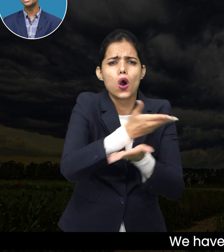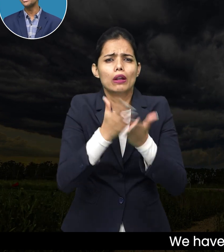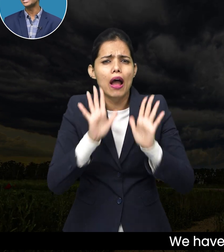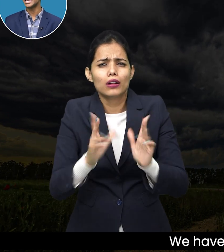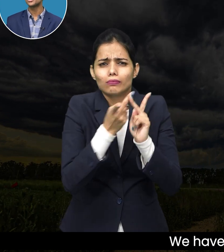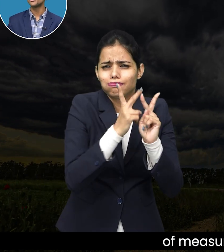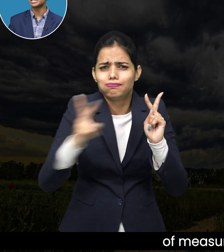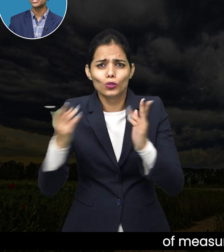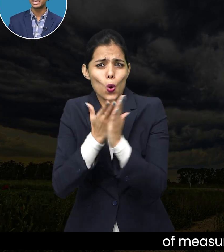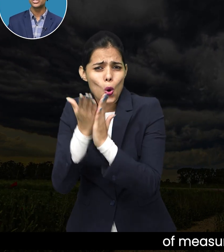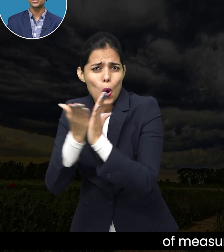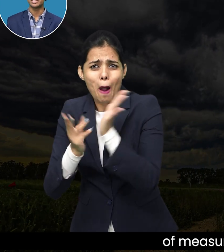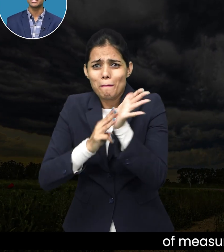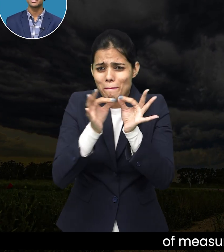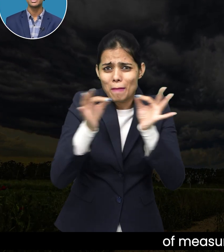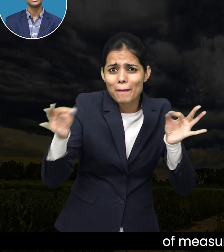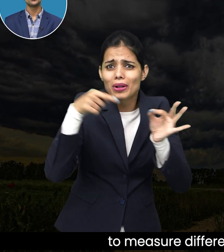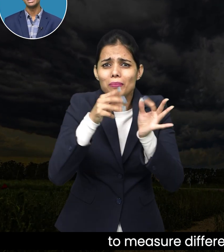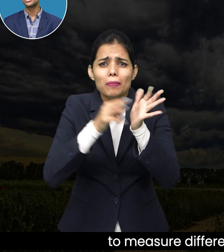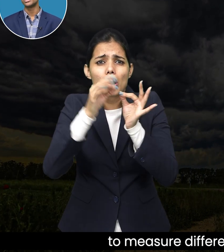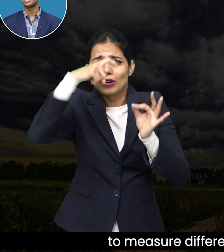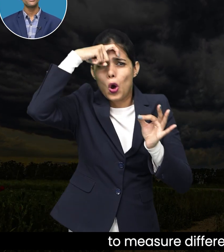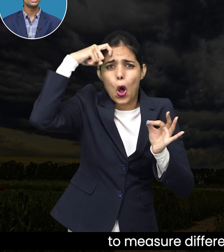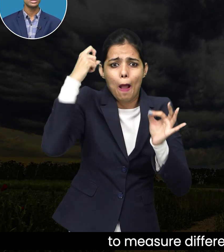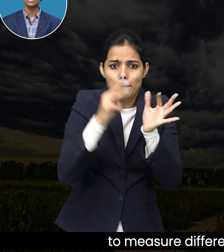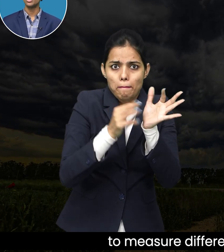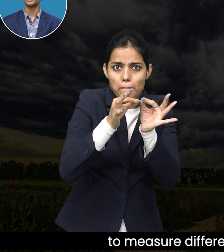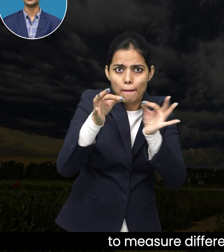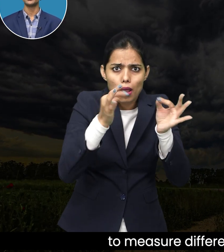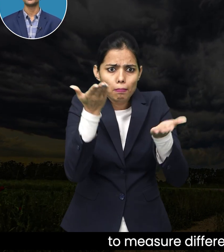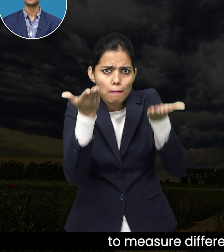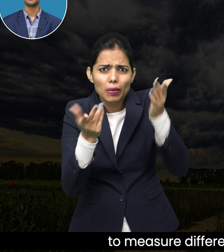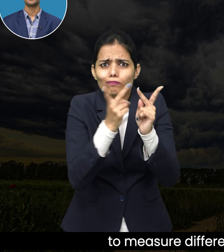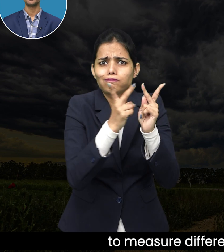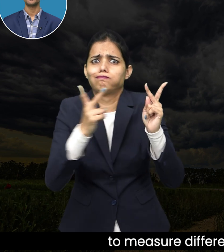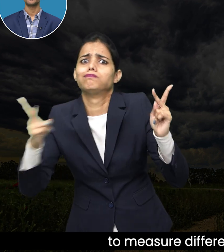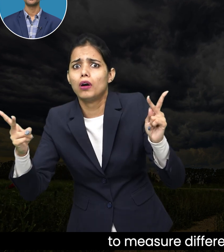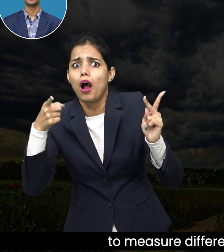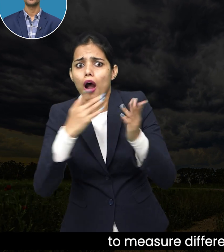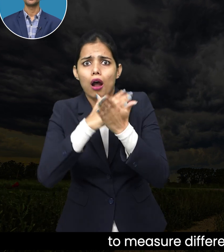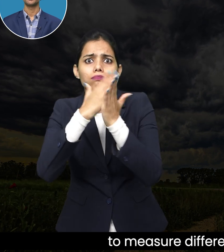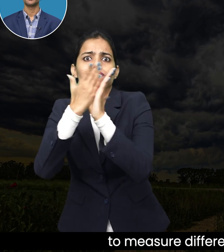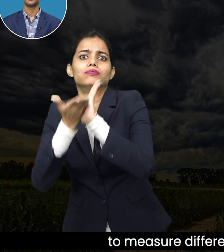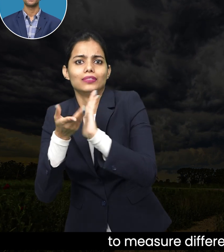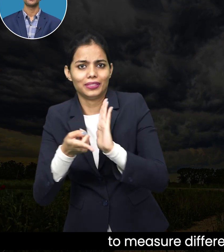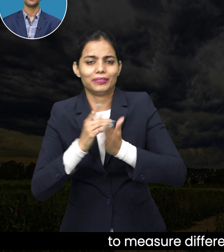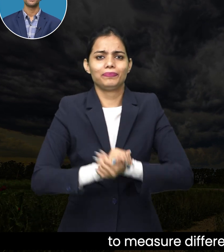We have different types of measuring instruments to measure different weather components.